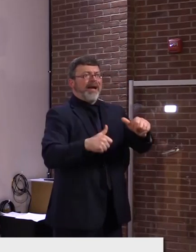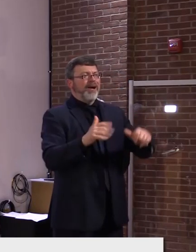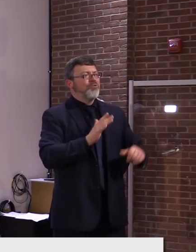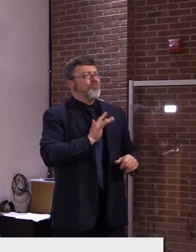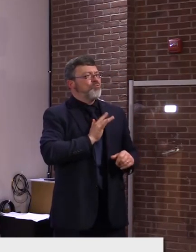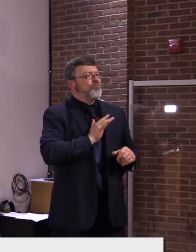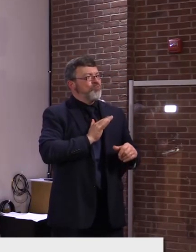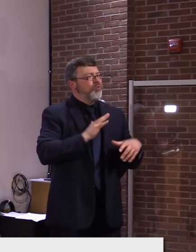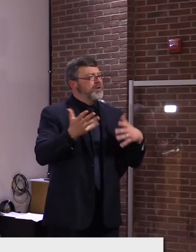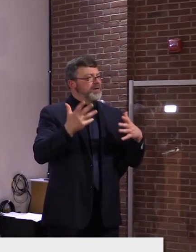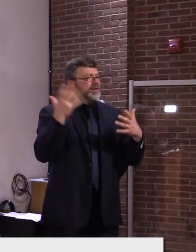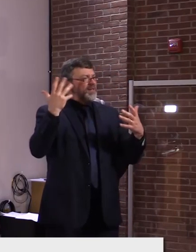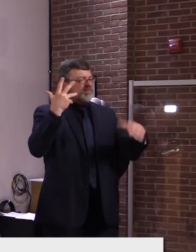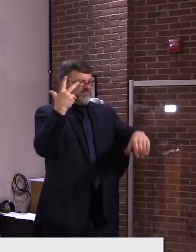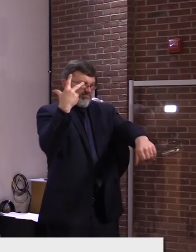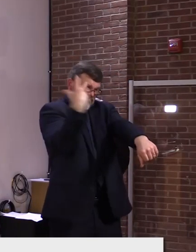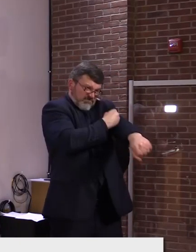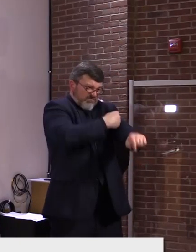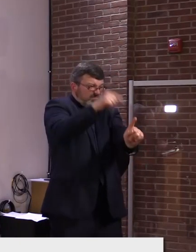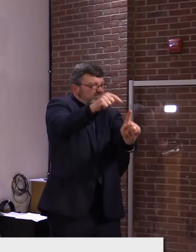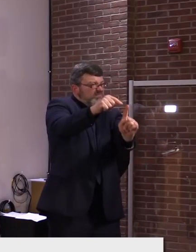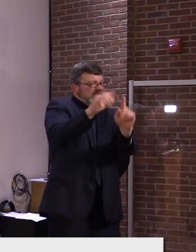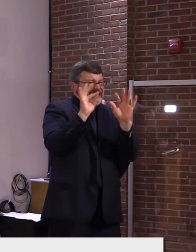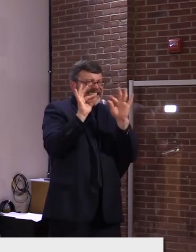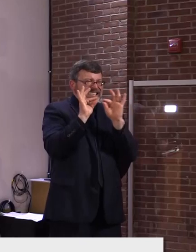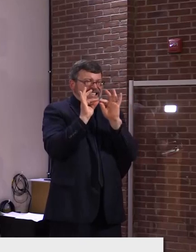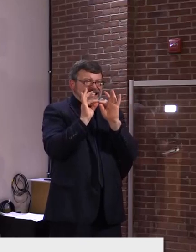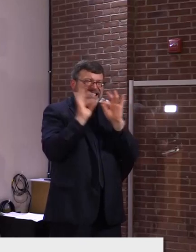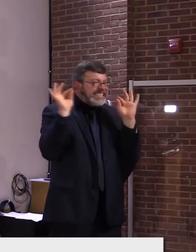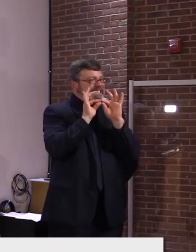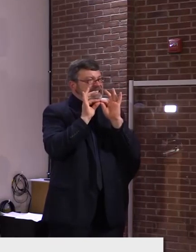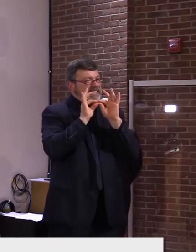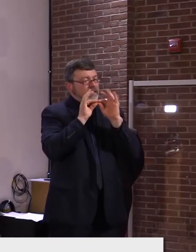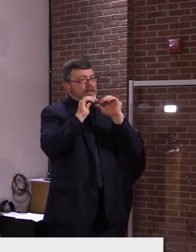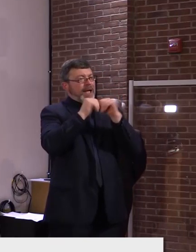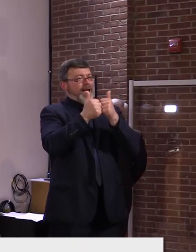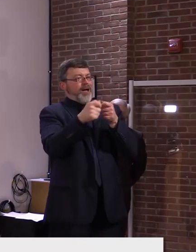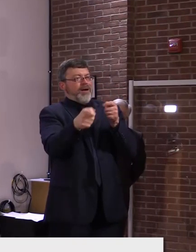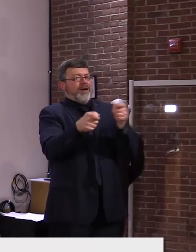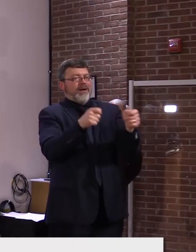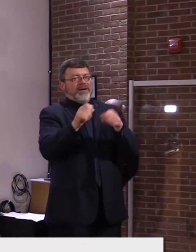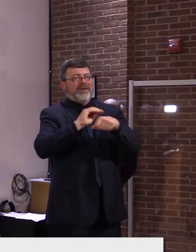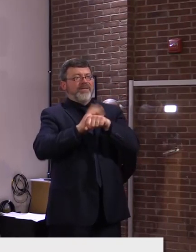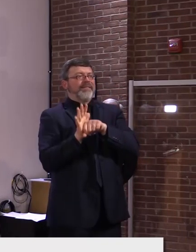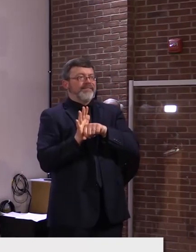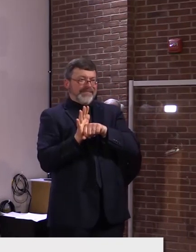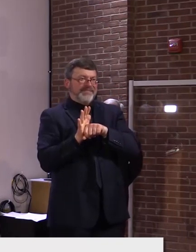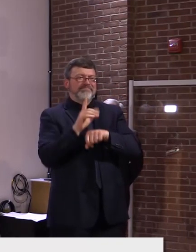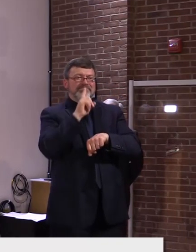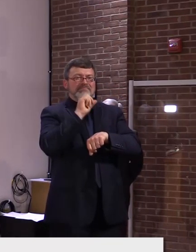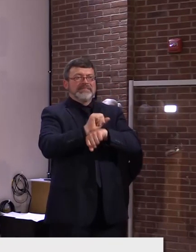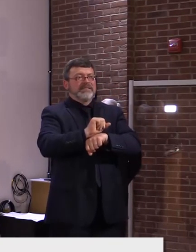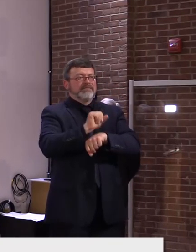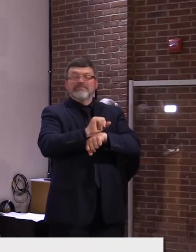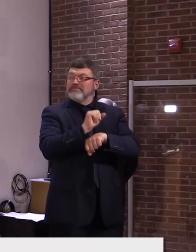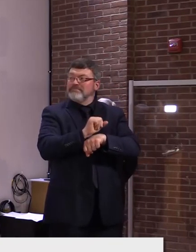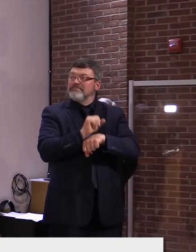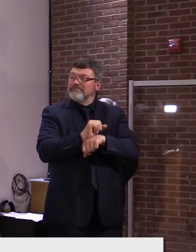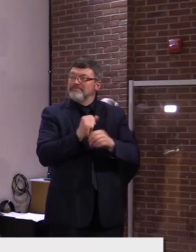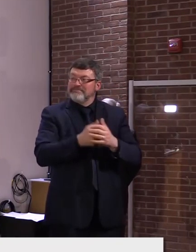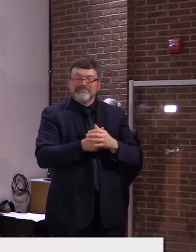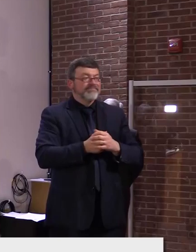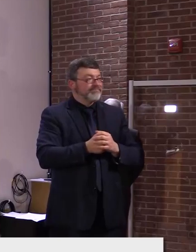the virus's spread, and we're seeing how much of an impact it really has as we see cases, hospitalizations, and